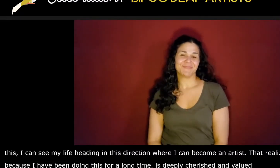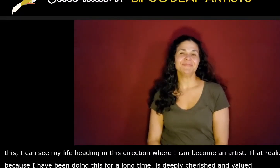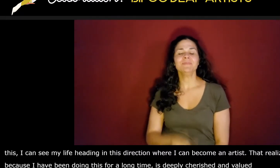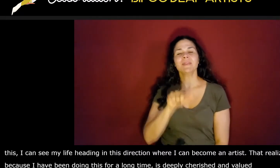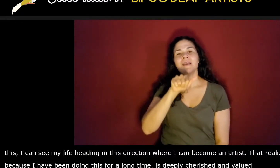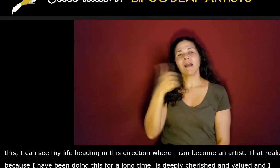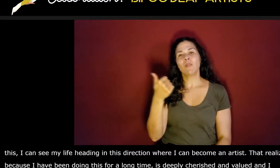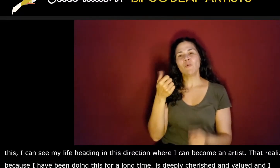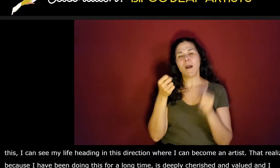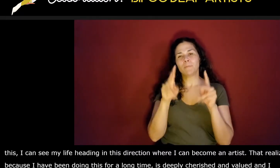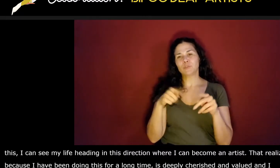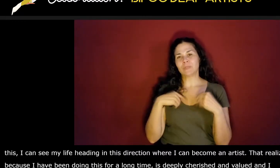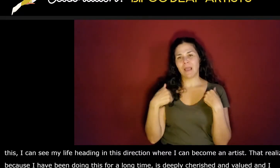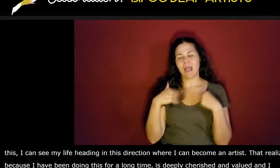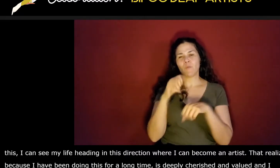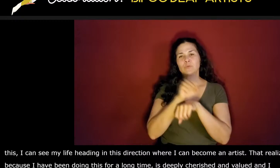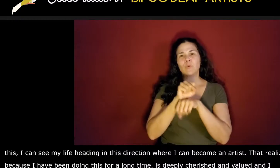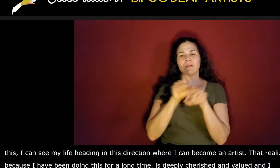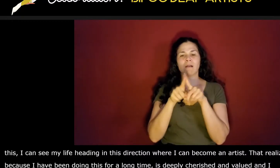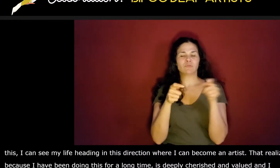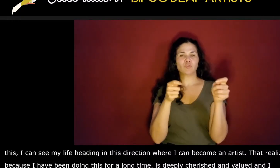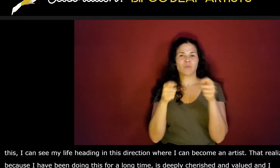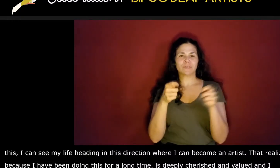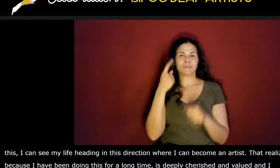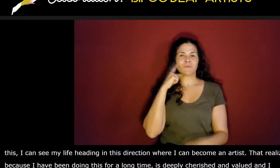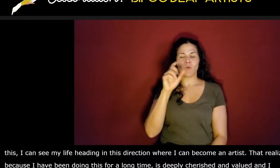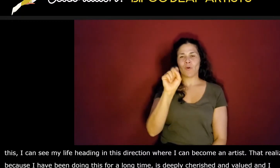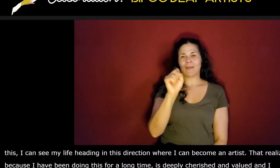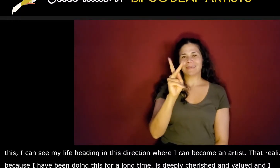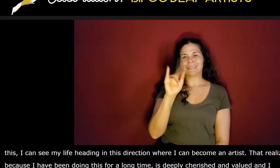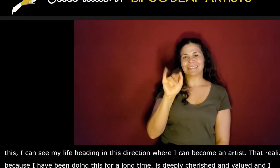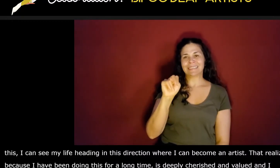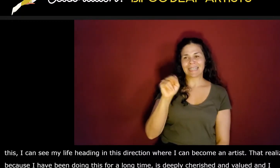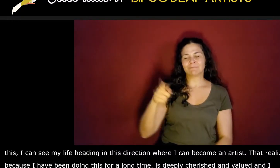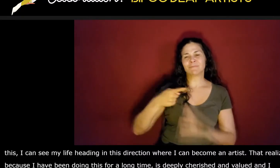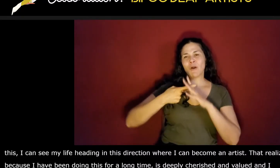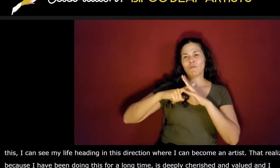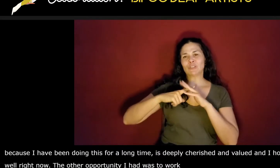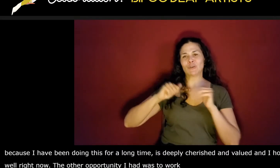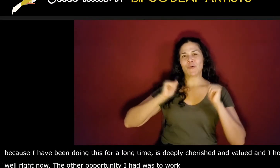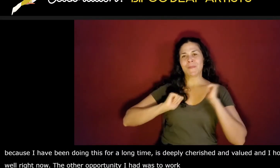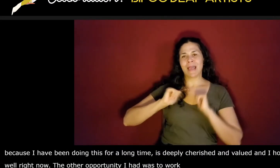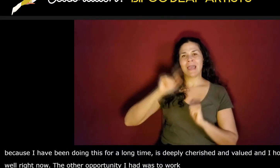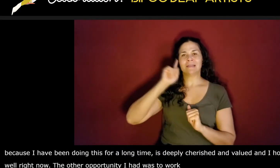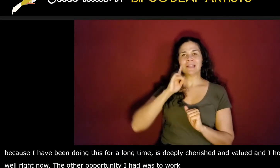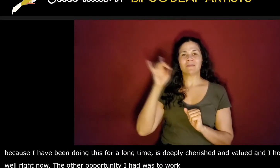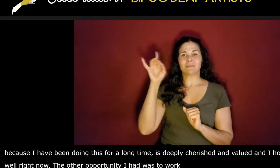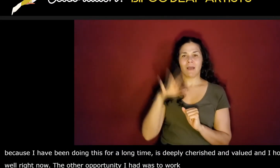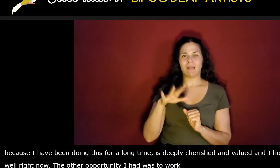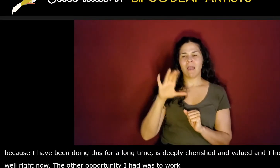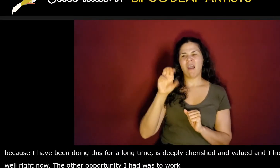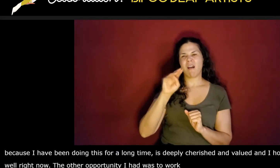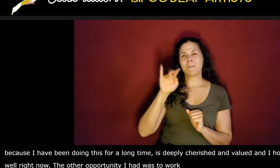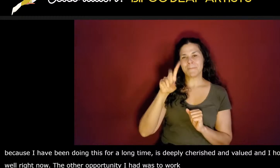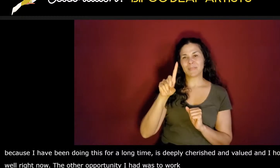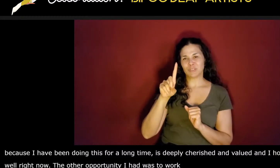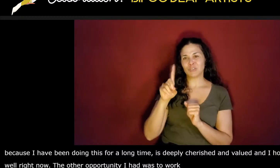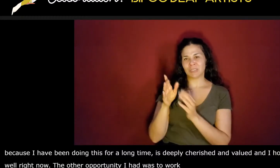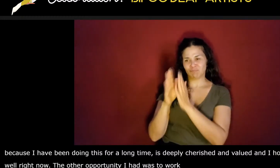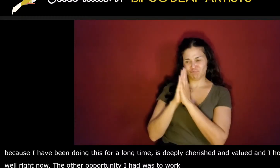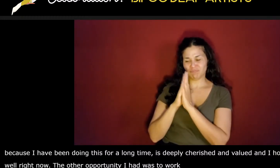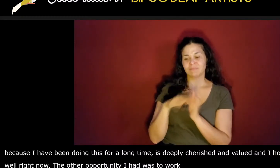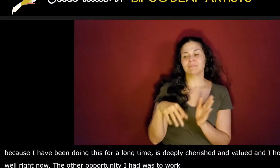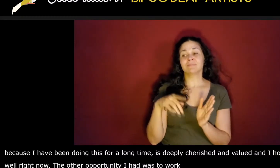right now. Another opportunity I had was to work as a director for the production Skin, an original